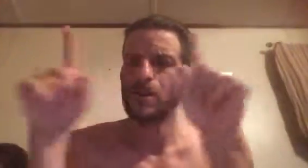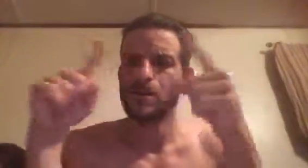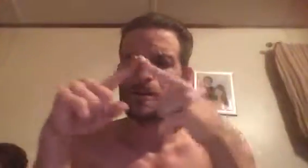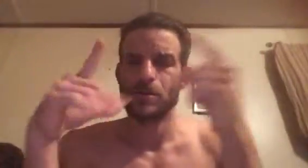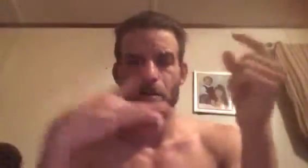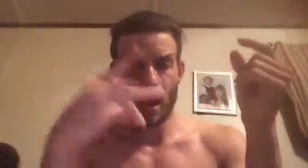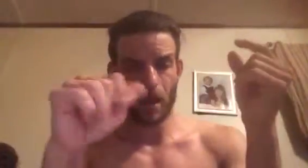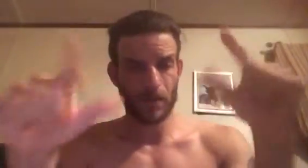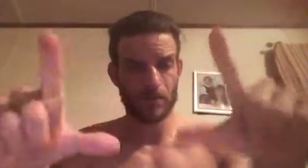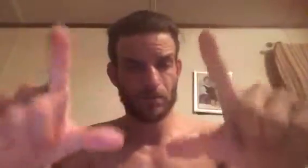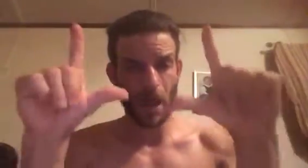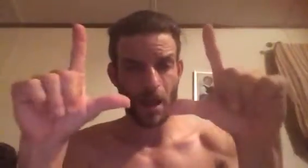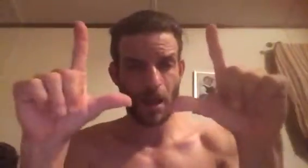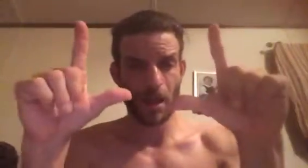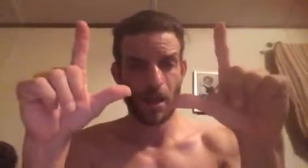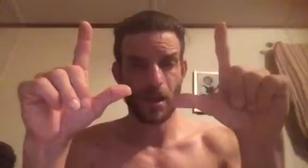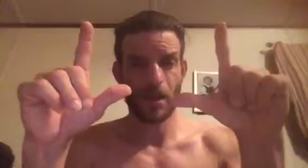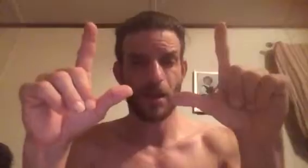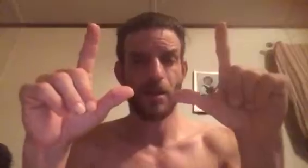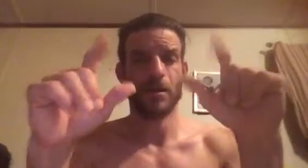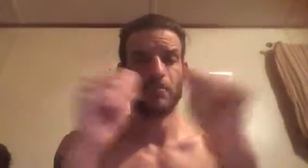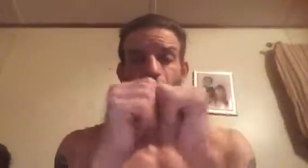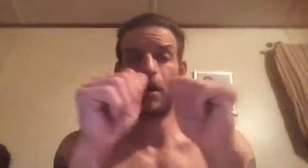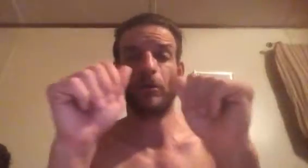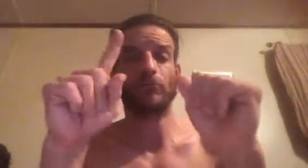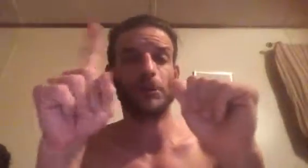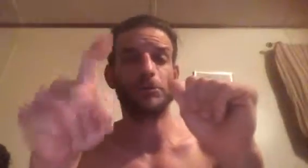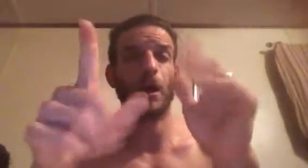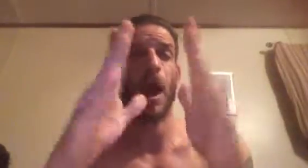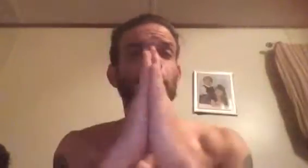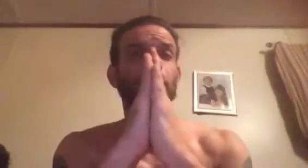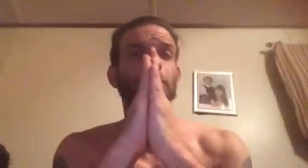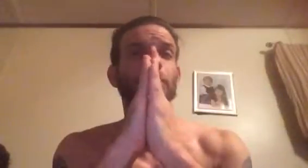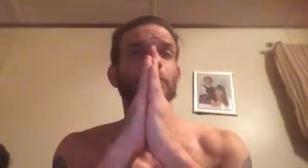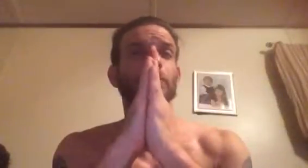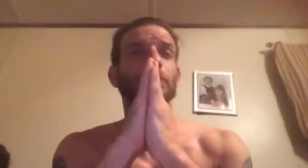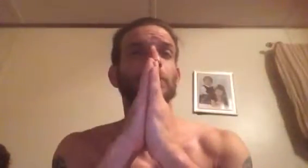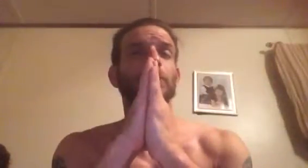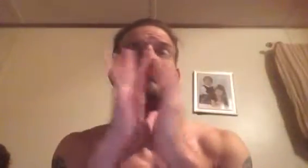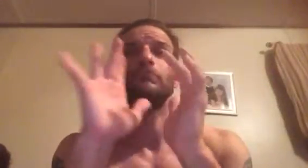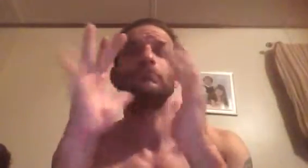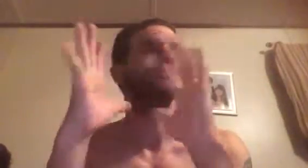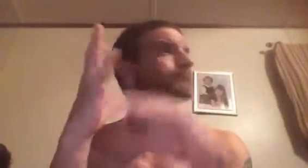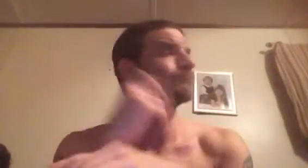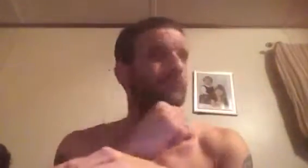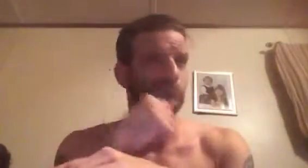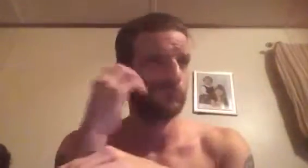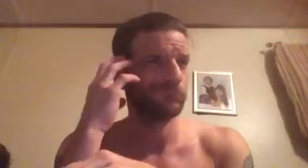in qualifying. Ended up in the number two spot. Megan Meyer, she's been hot all year. She qualified right in the middle of this field. That just gives you an idea how